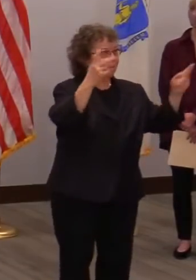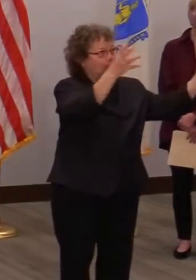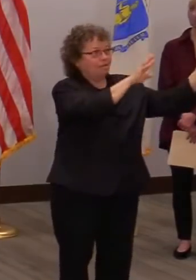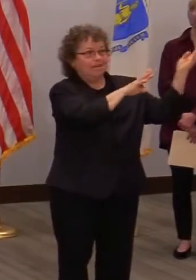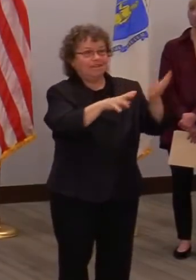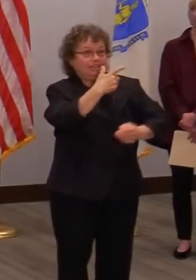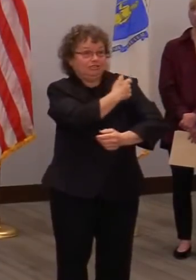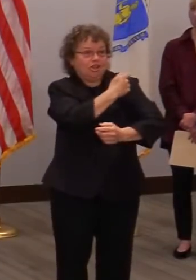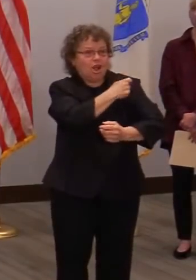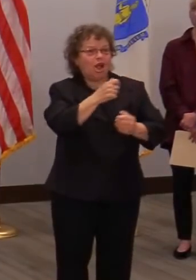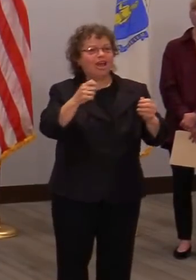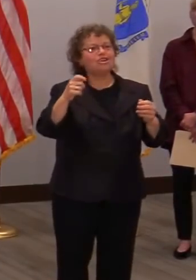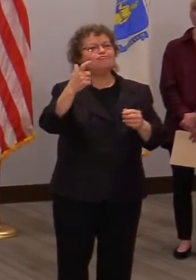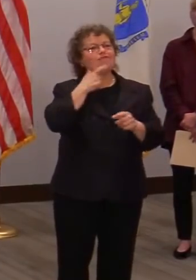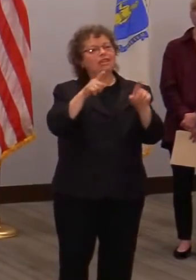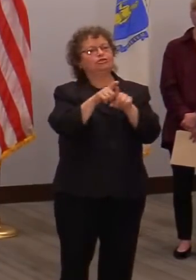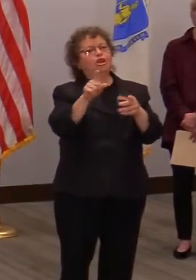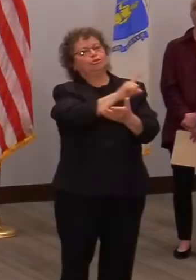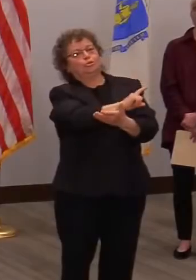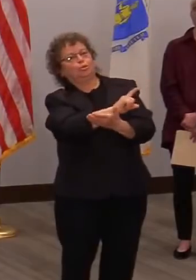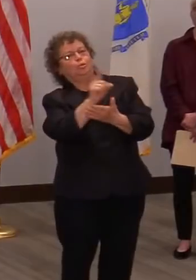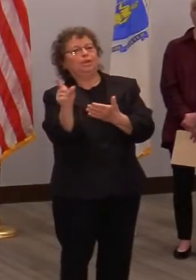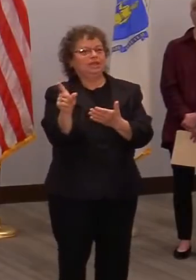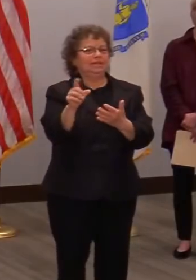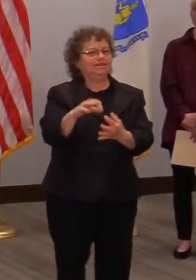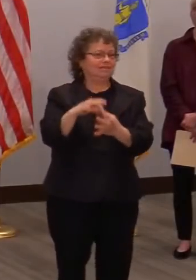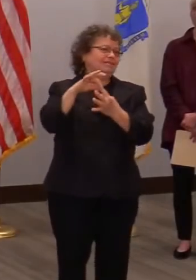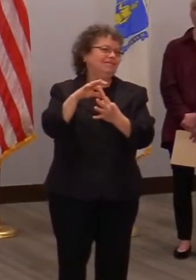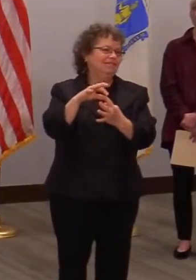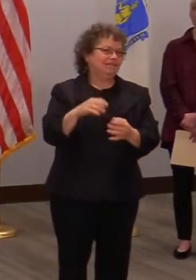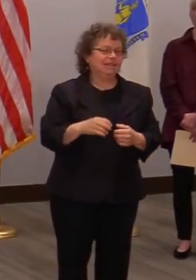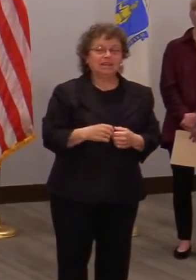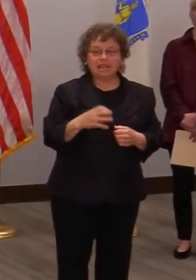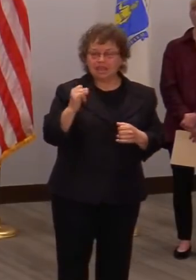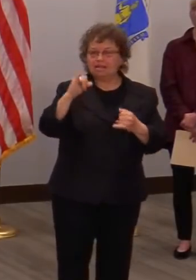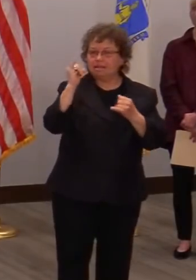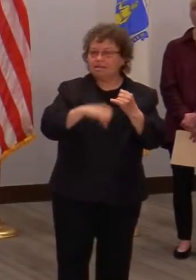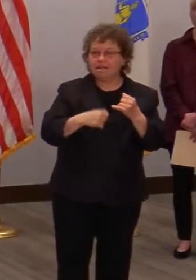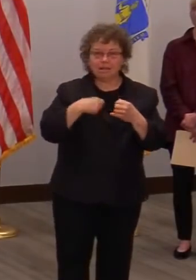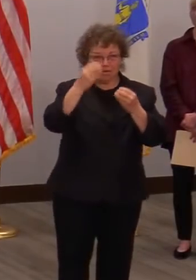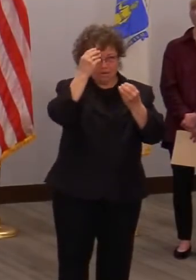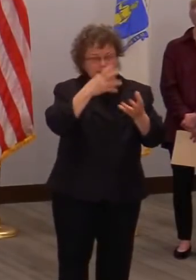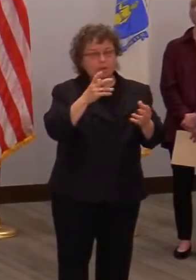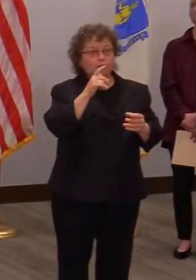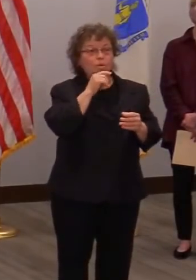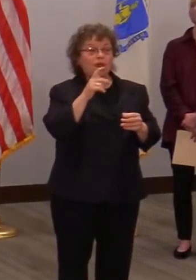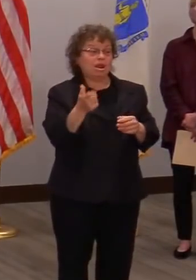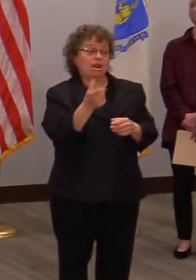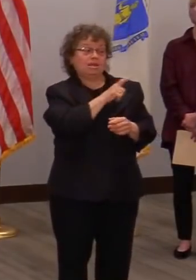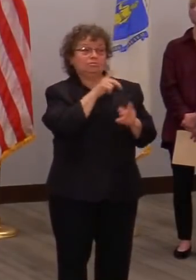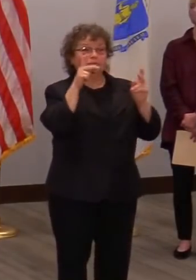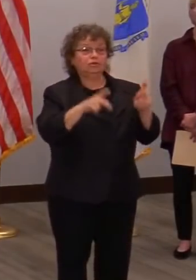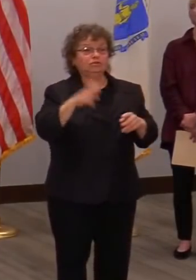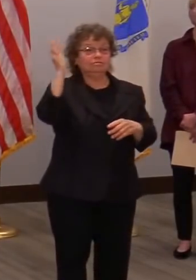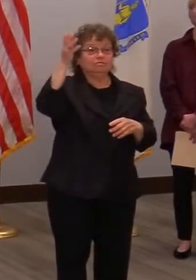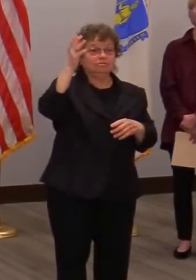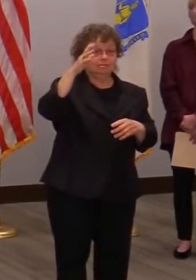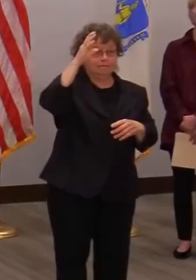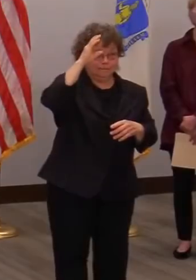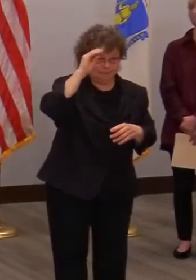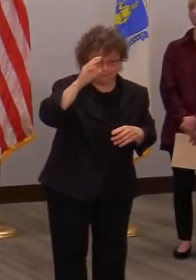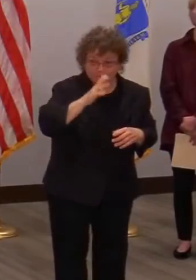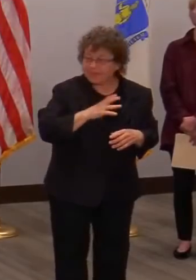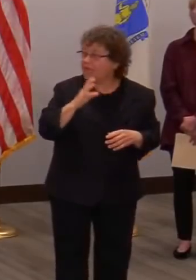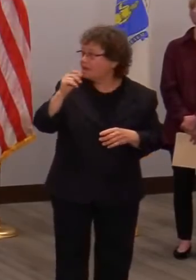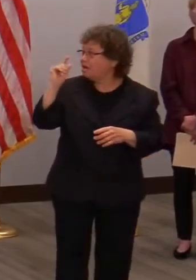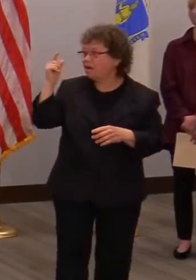Hynes. The last thing I'll say is to the gentleman who will speak after me, and